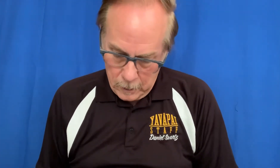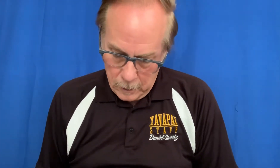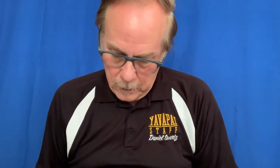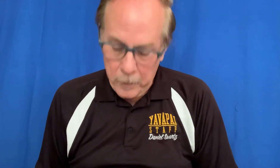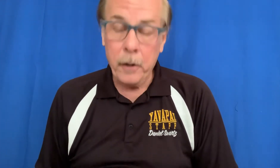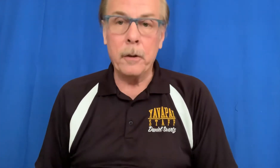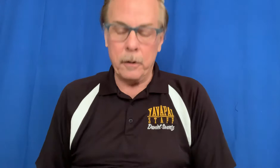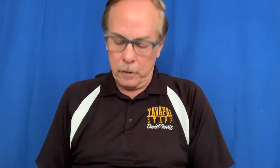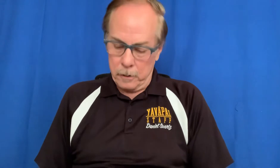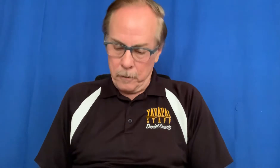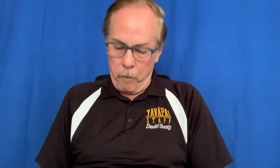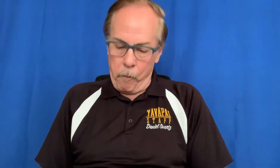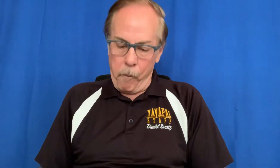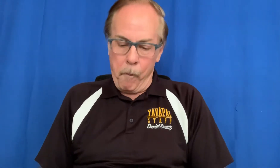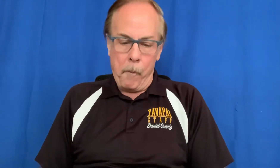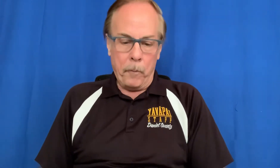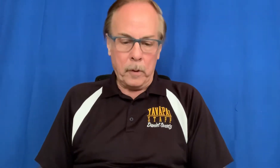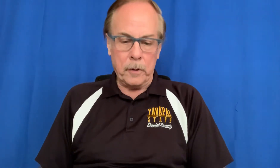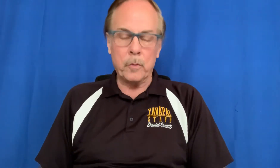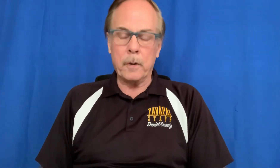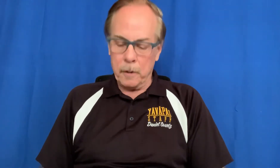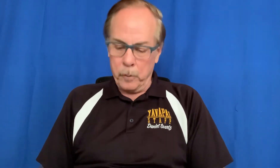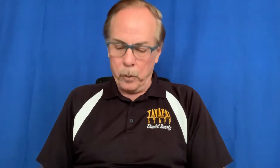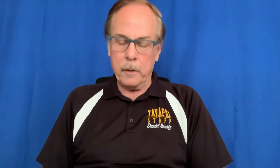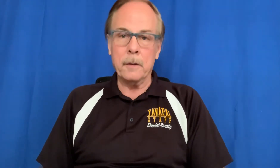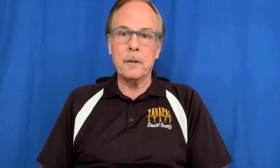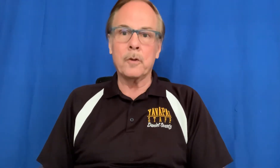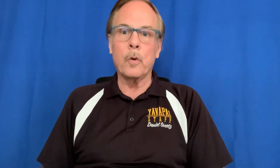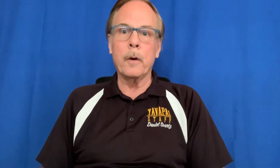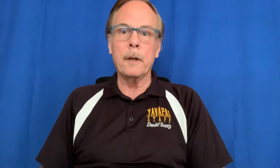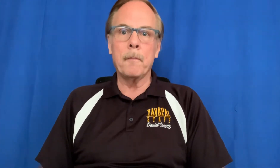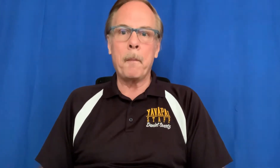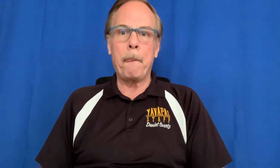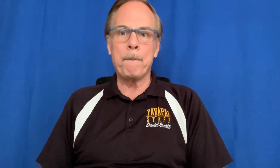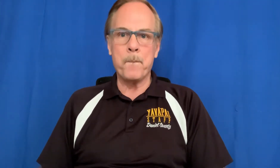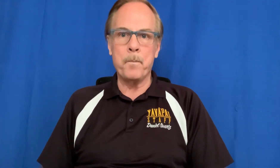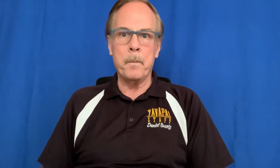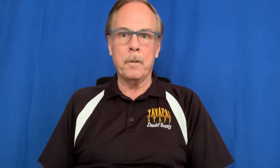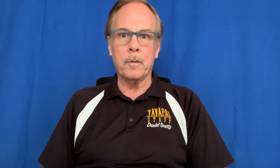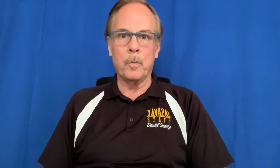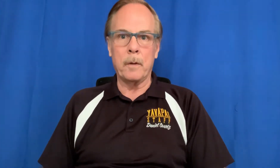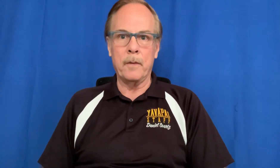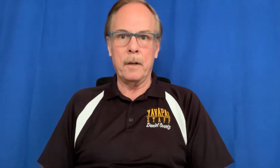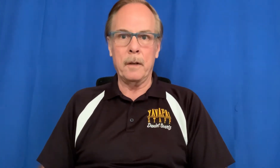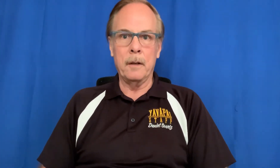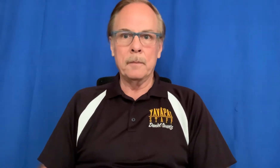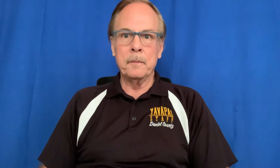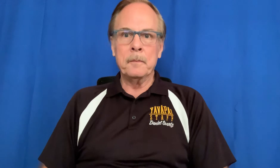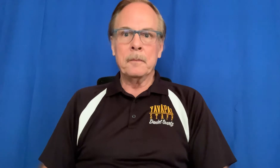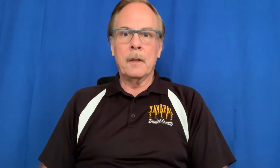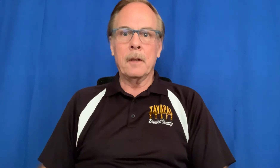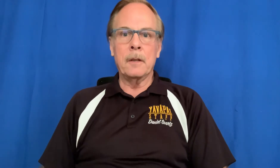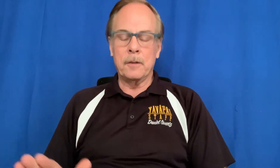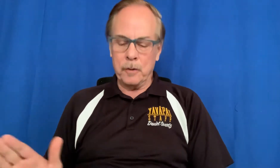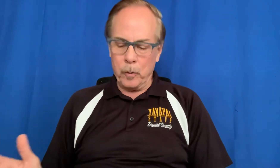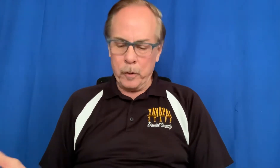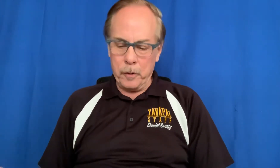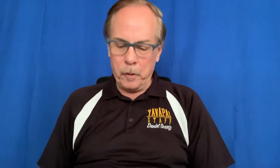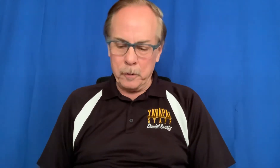And mirror, which is really important in this story. Mirror is one of the things the story turns